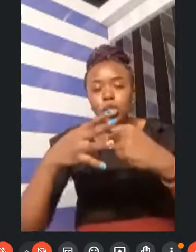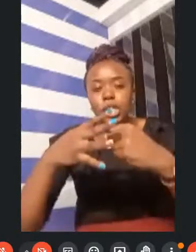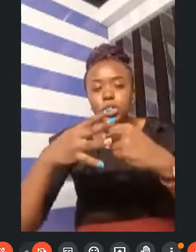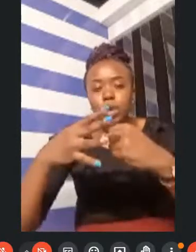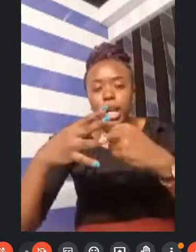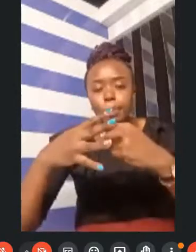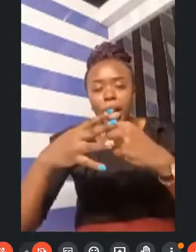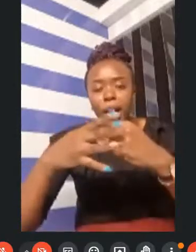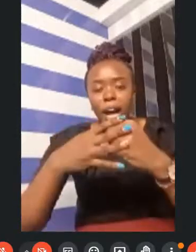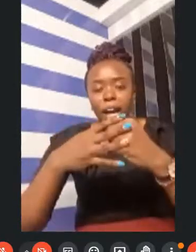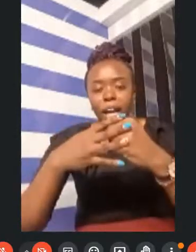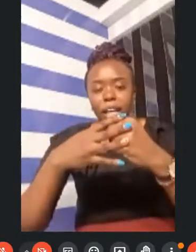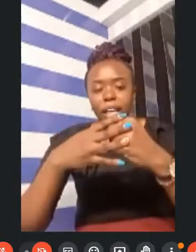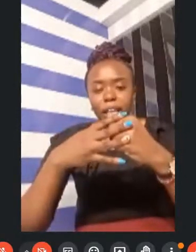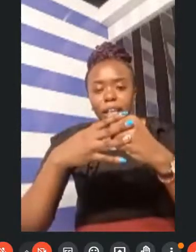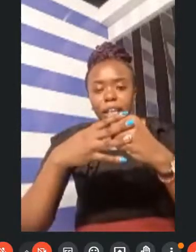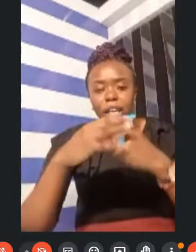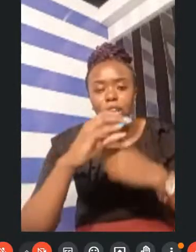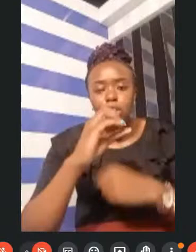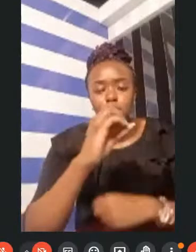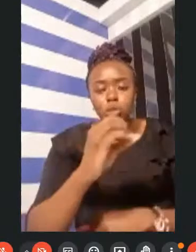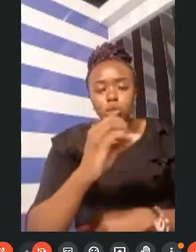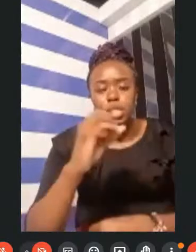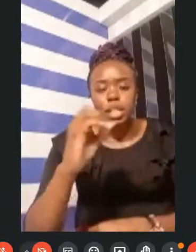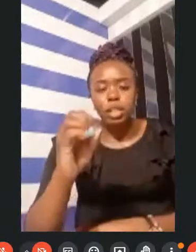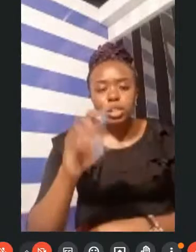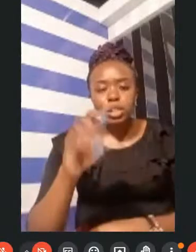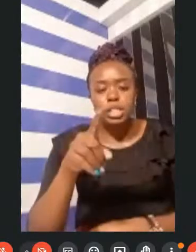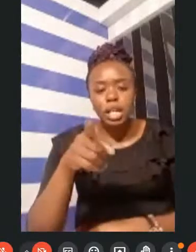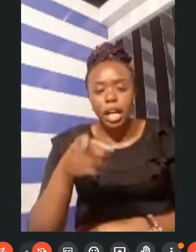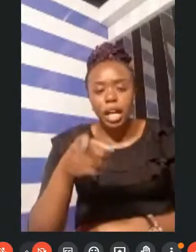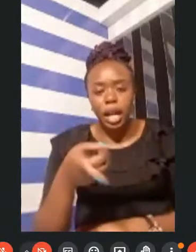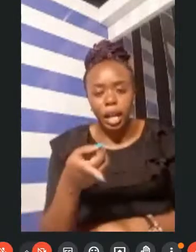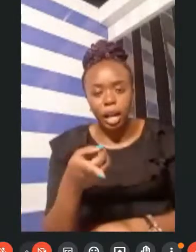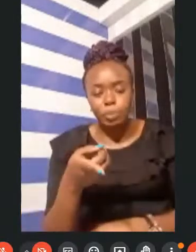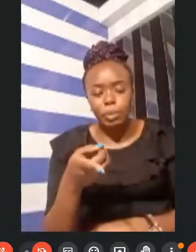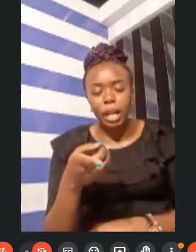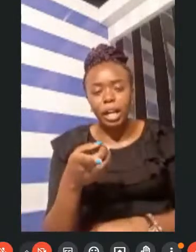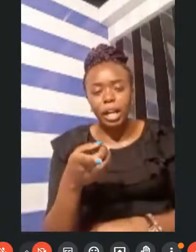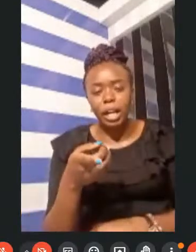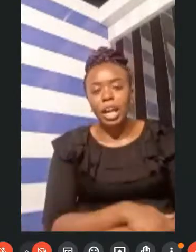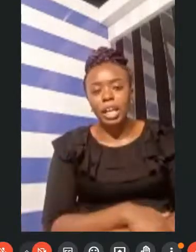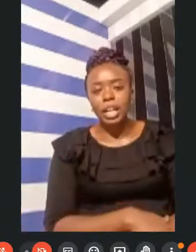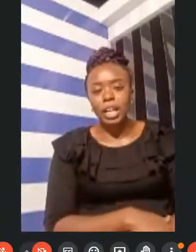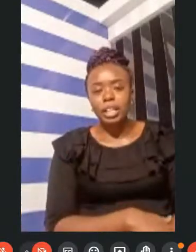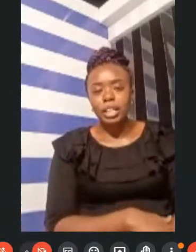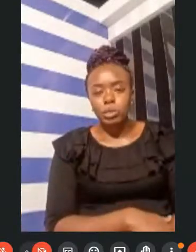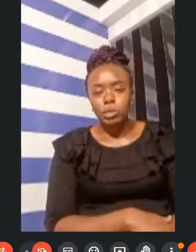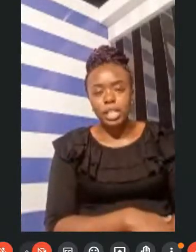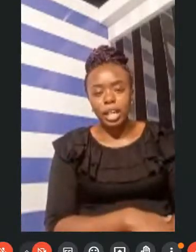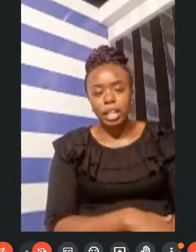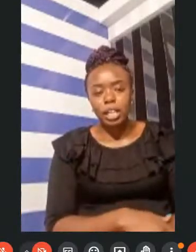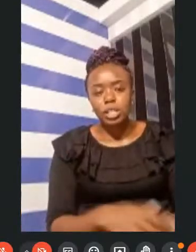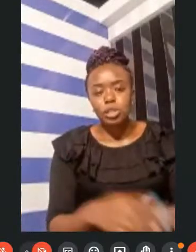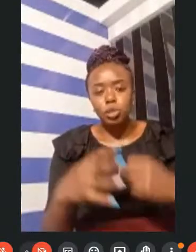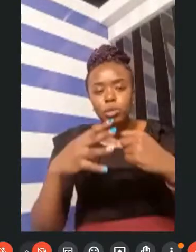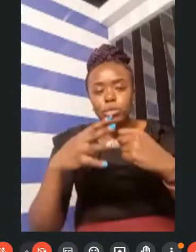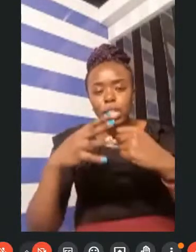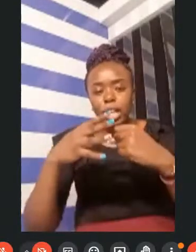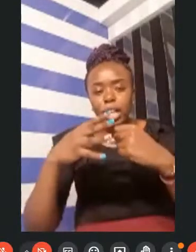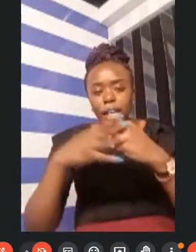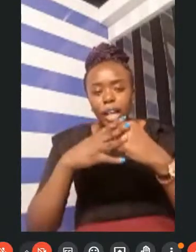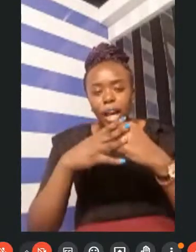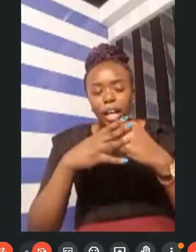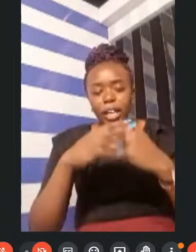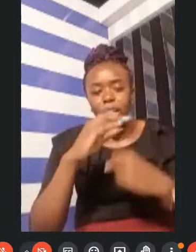900,000. So it's your number 9, two zeros and a comma. 900,000. So